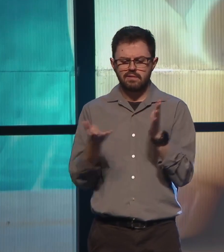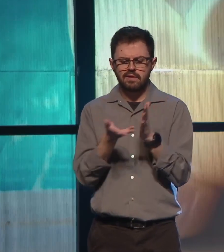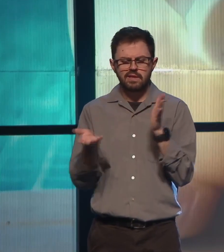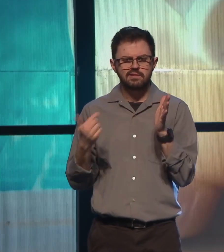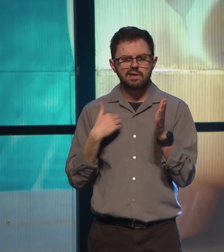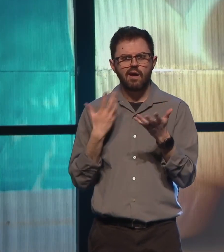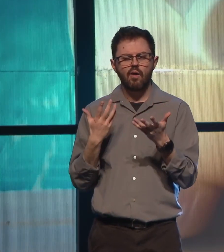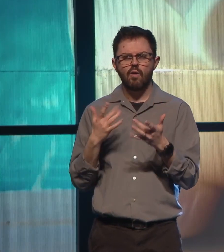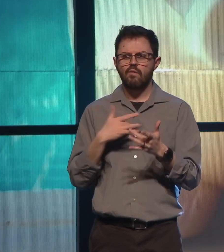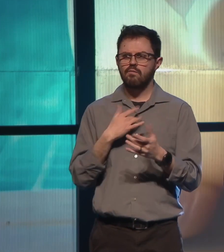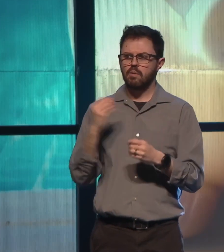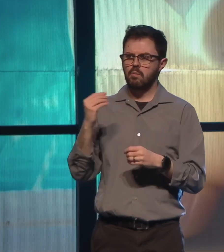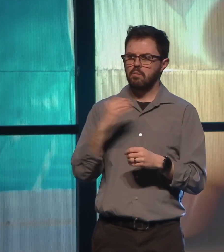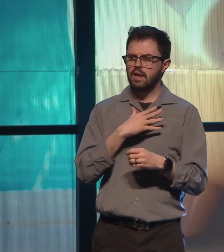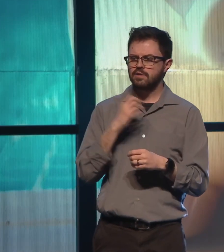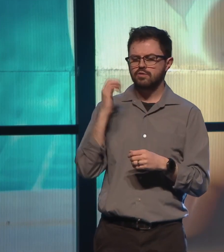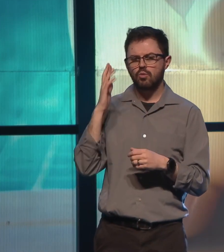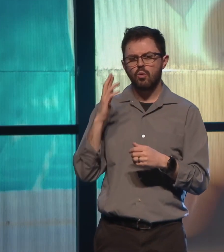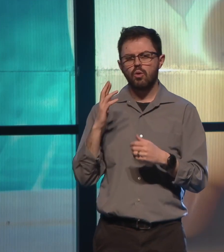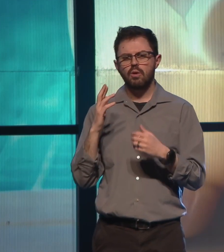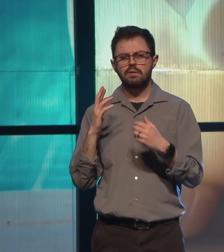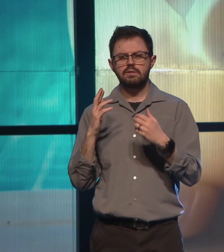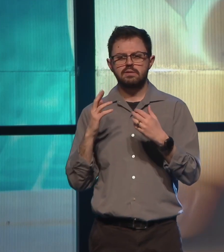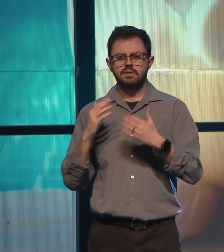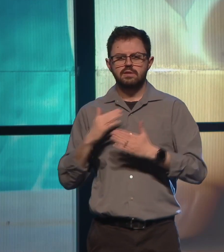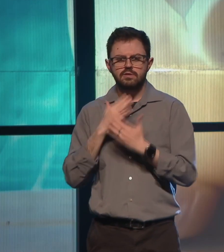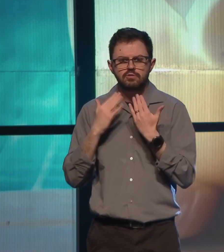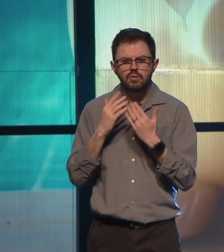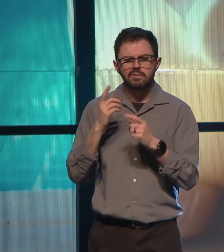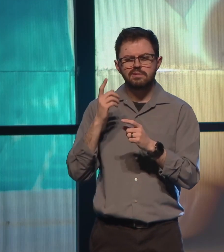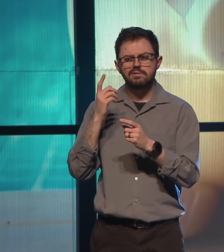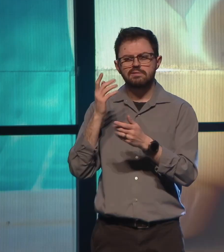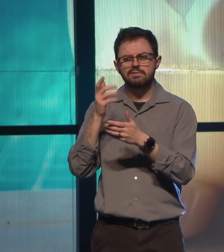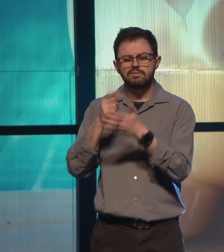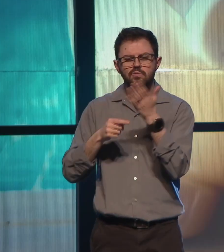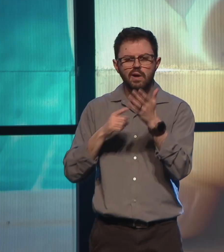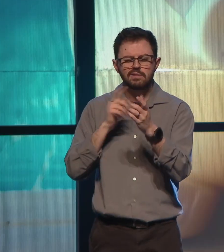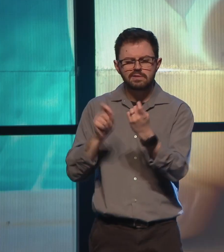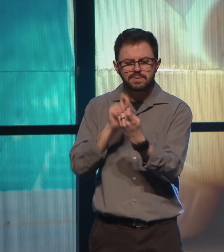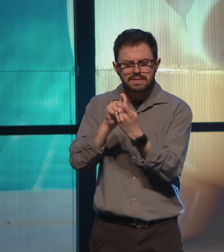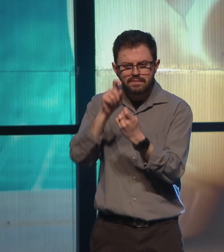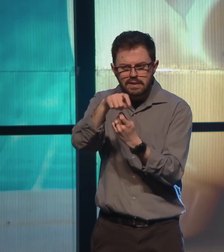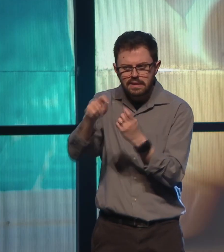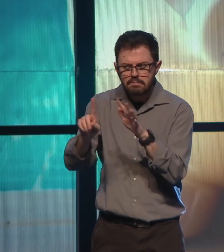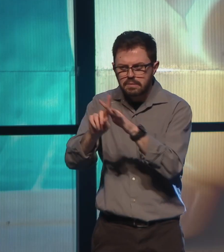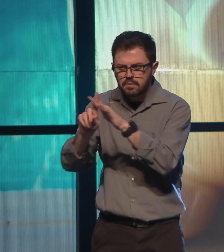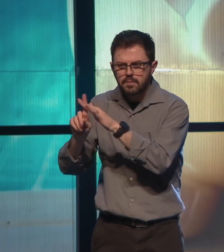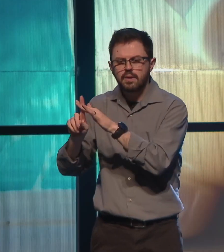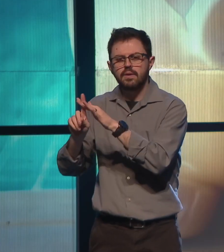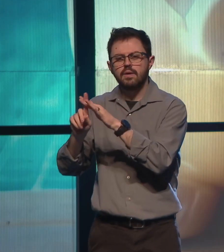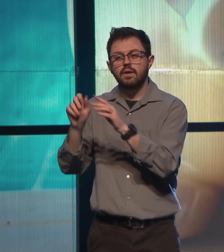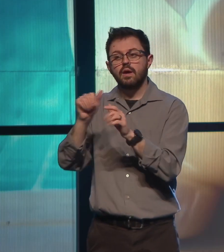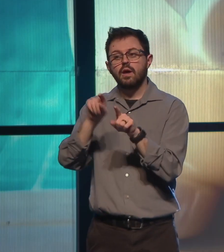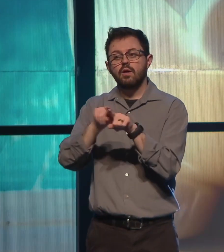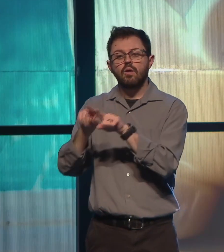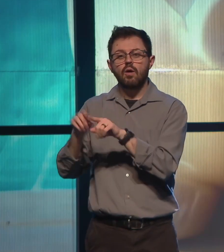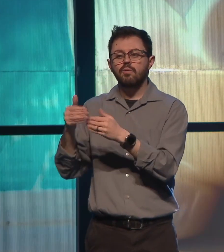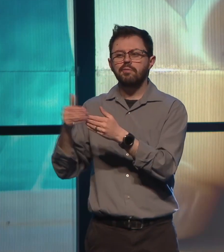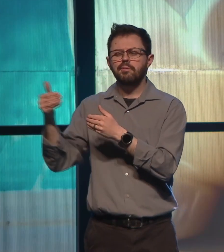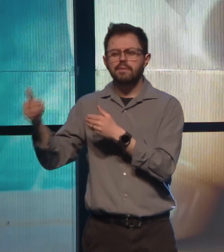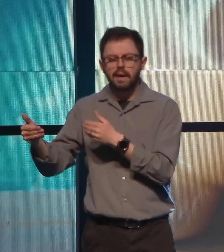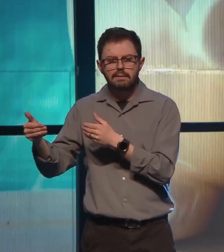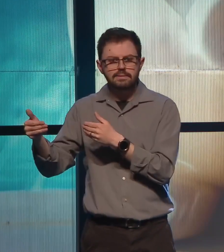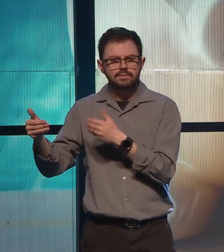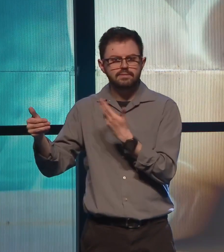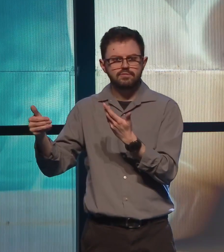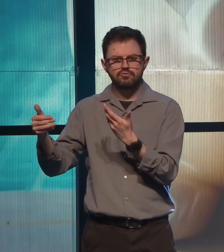acute needs? Where are you serving the poor and the marginalized specifically? And then where are you supporting what's next in those things that are